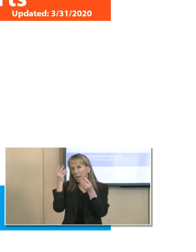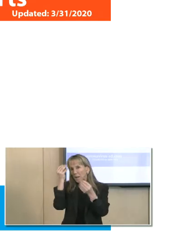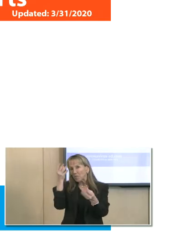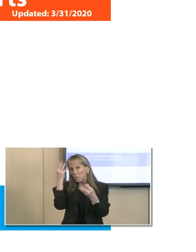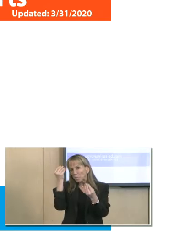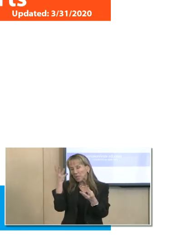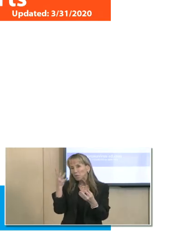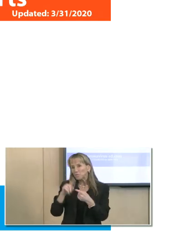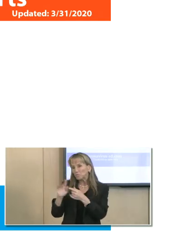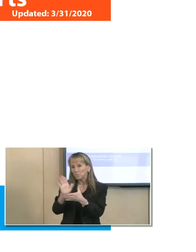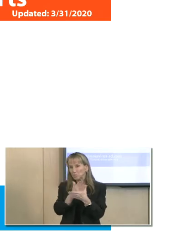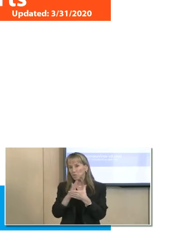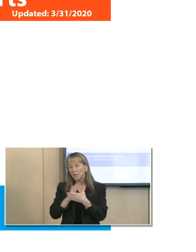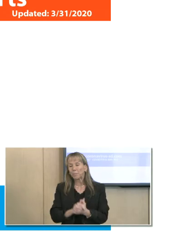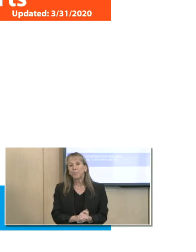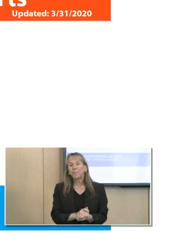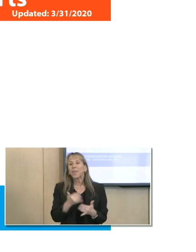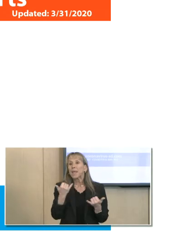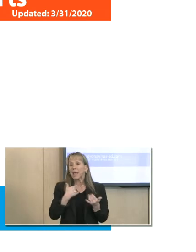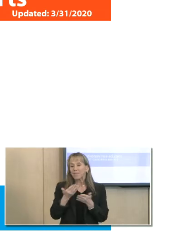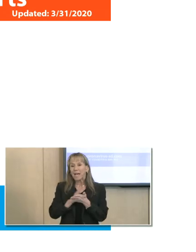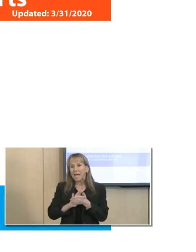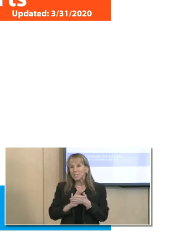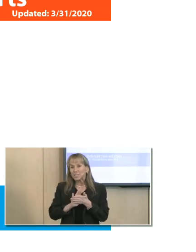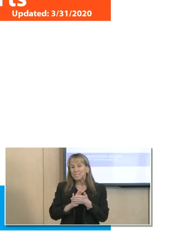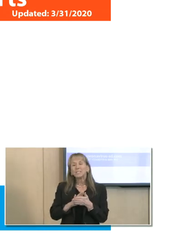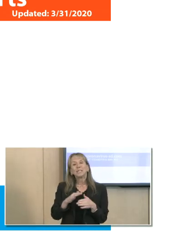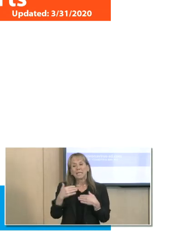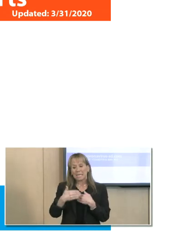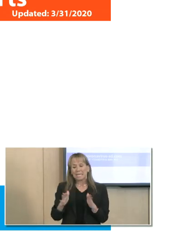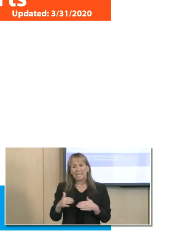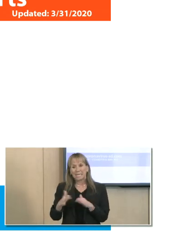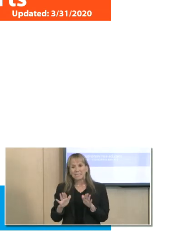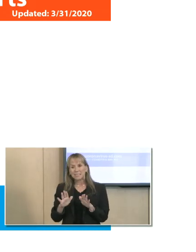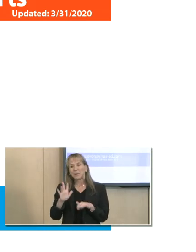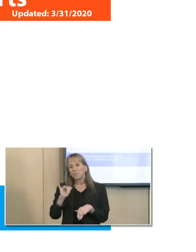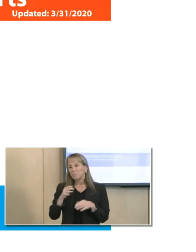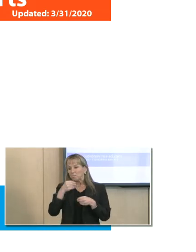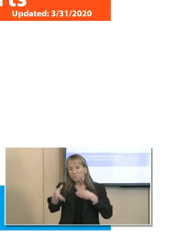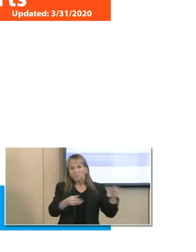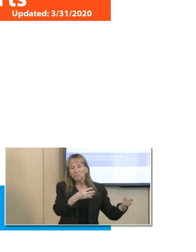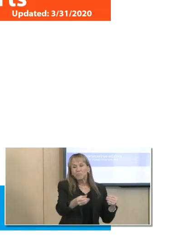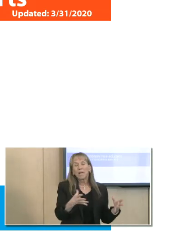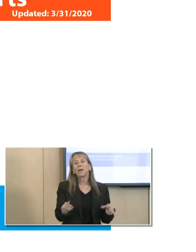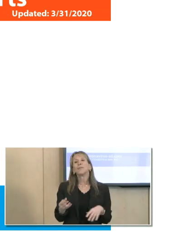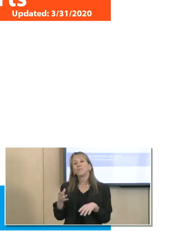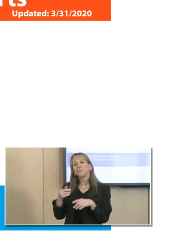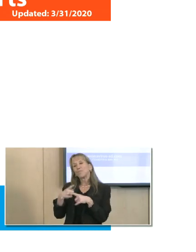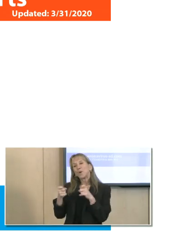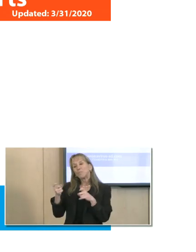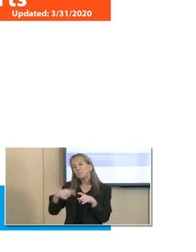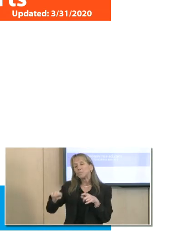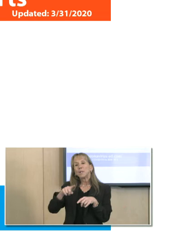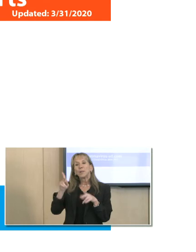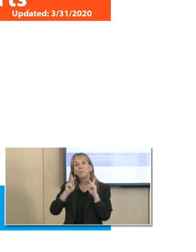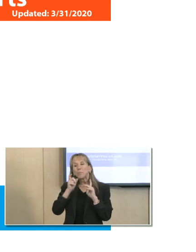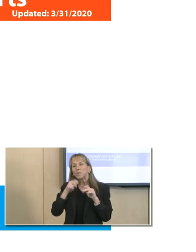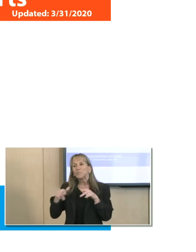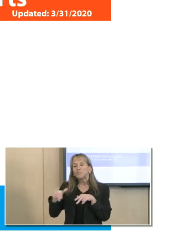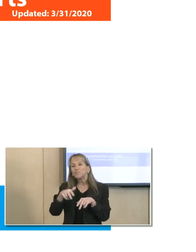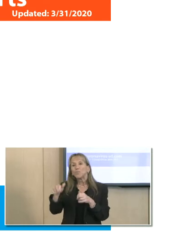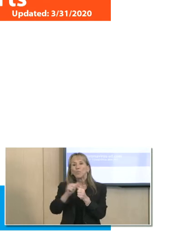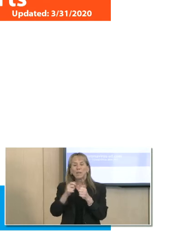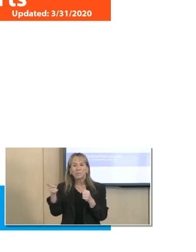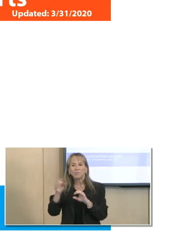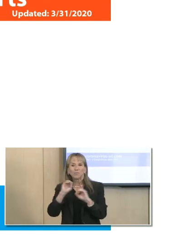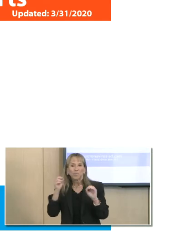information sharing. Hygiene kits are being distributed by homeless outreach teams and others. Hand washing stations continue to be installed throughout San Diego